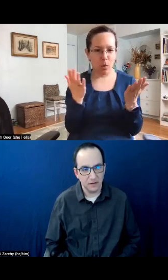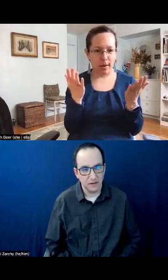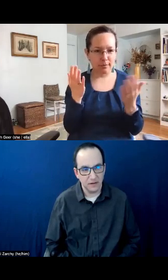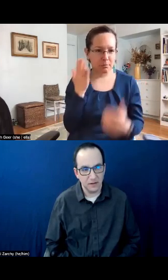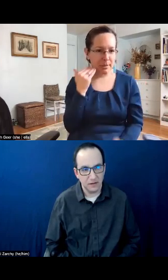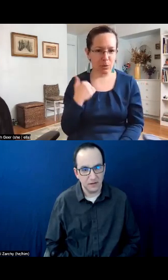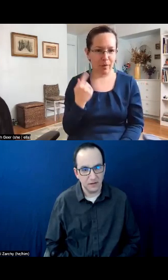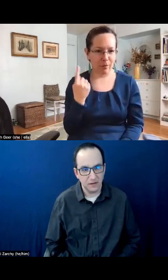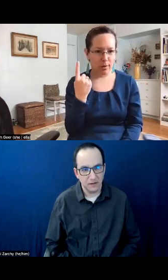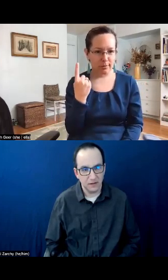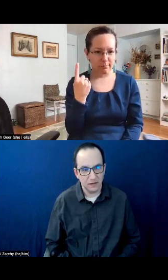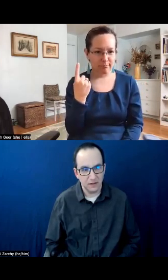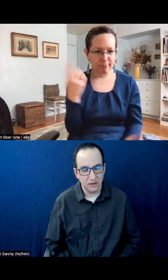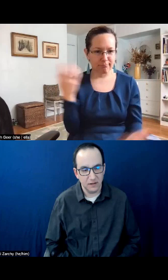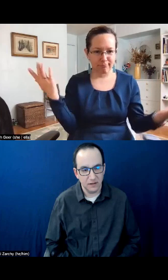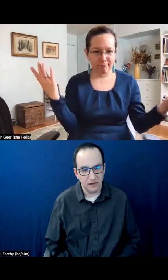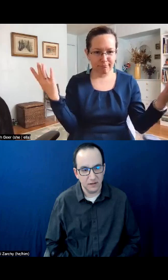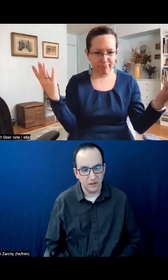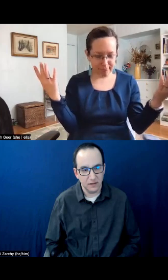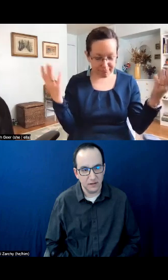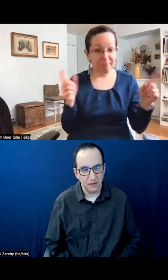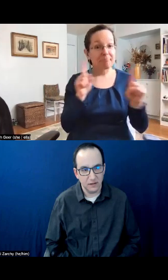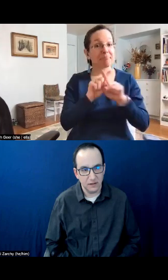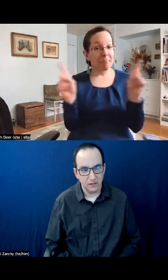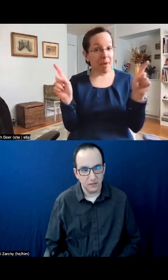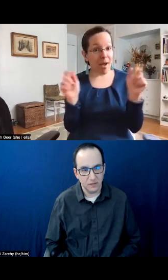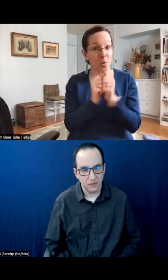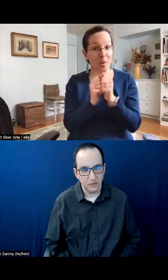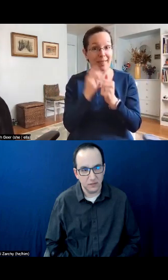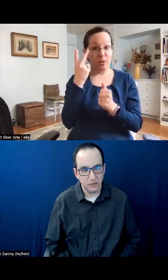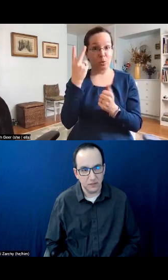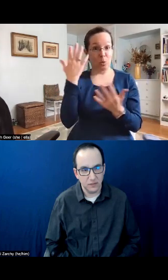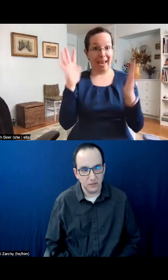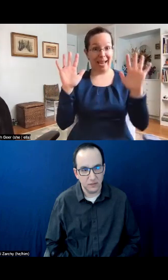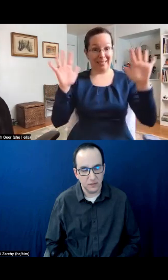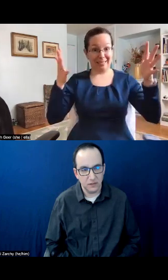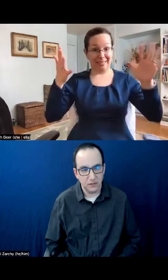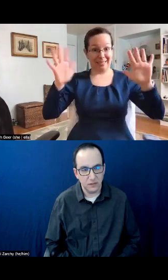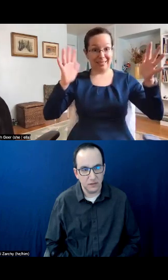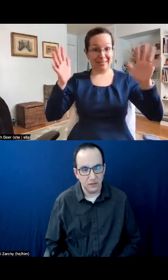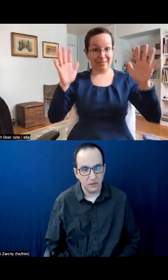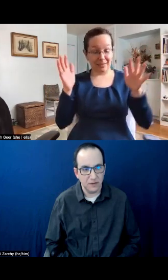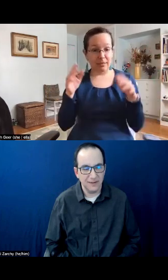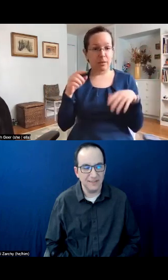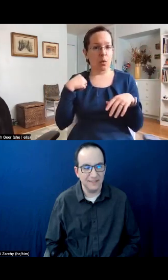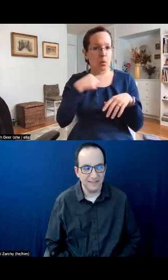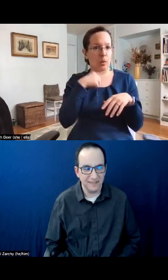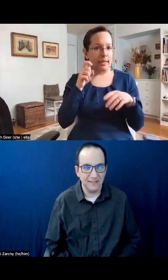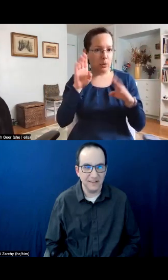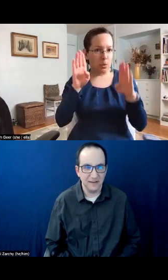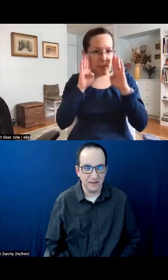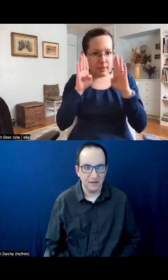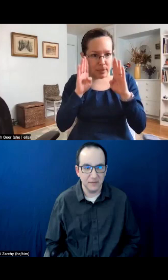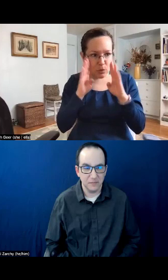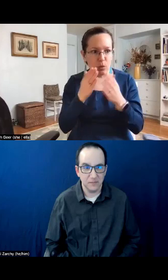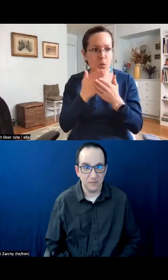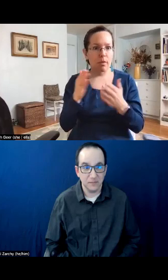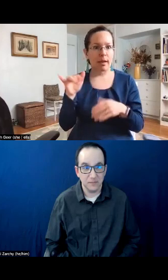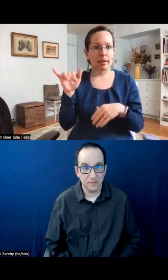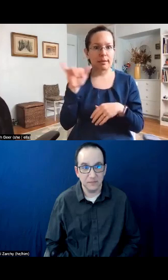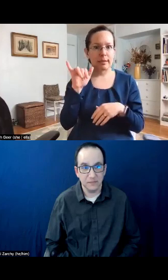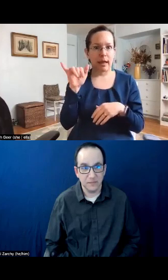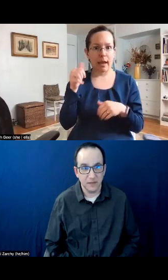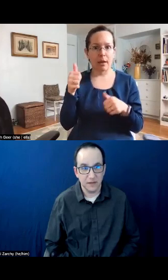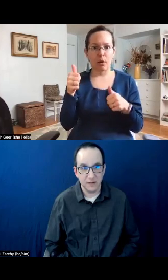attention to the tongue's positionality because there's one tongue, right? But when we have a sign language where there are two